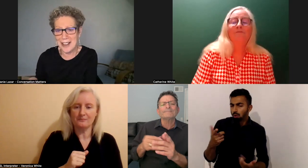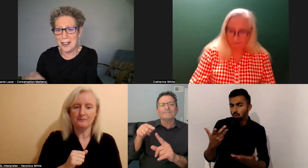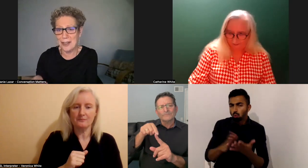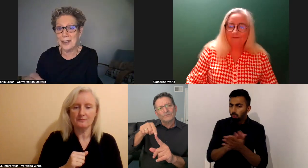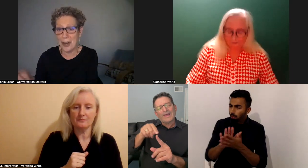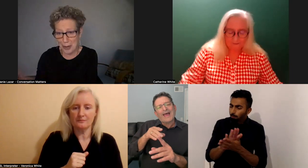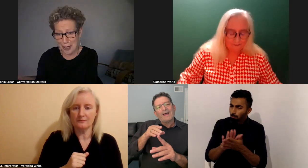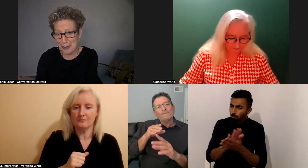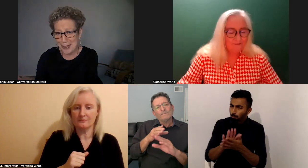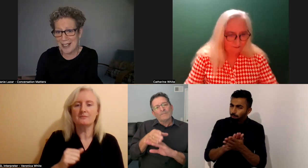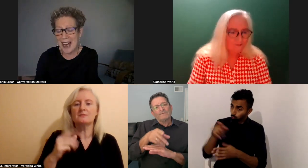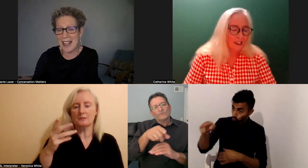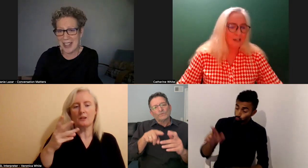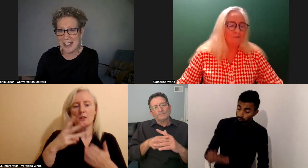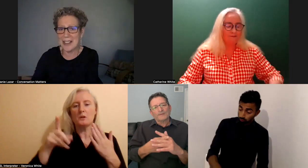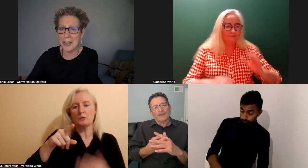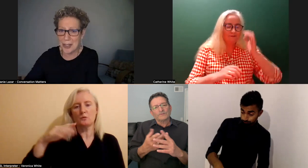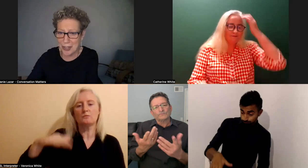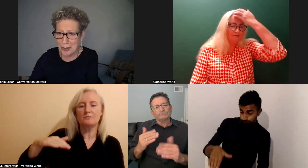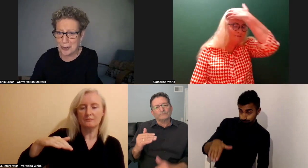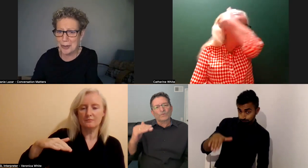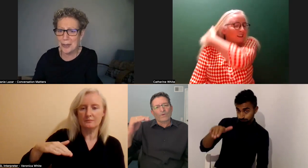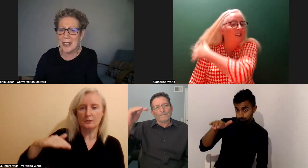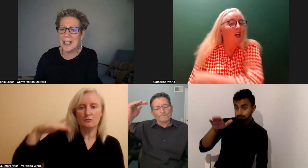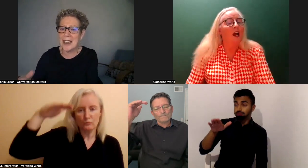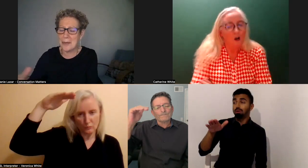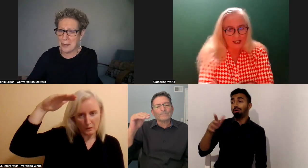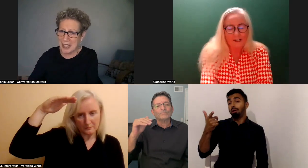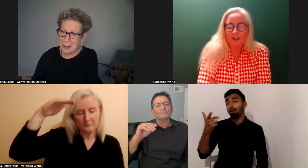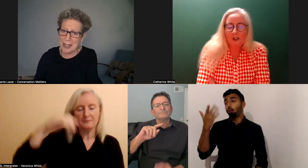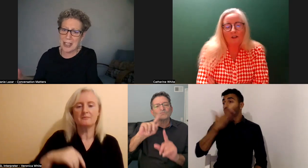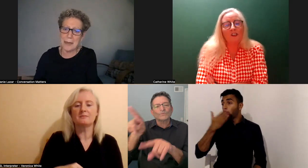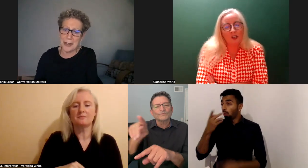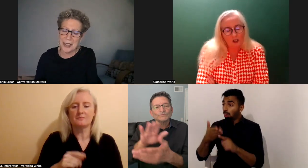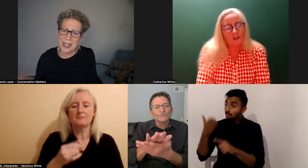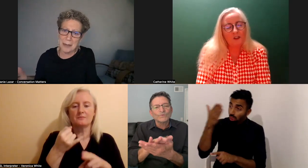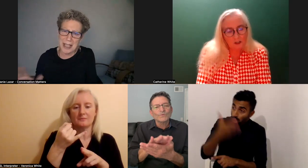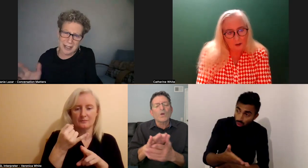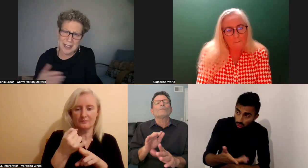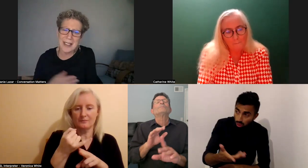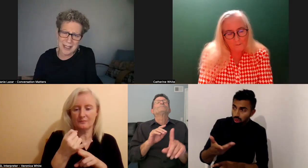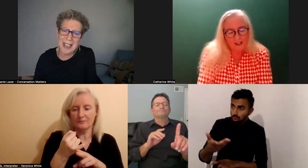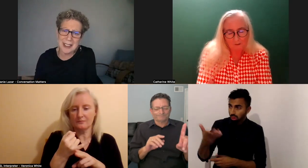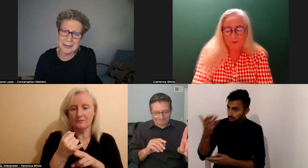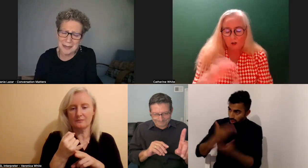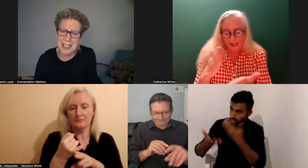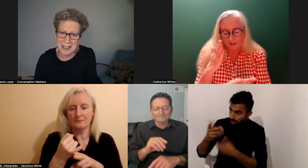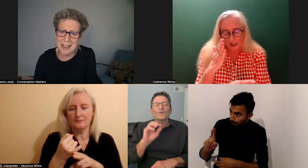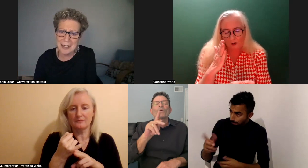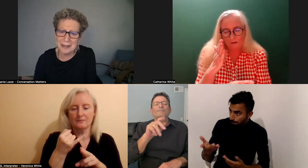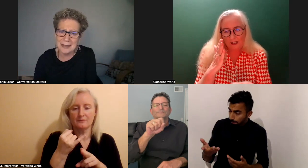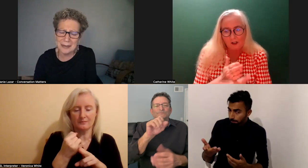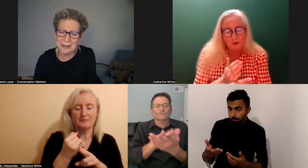like, grow up and then go to school. Okay, so schools. Yeah.